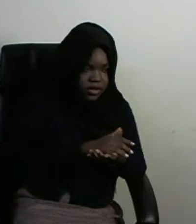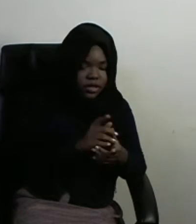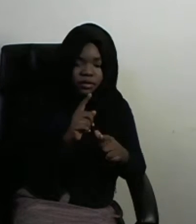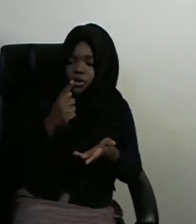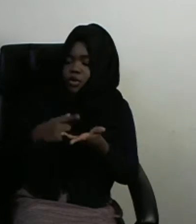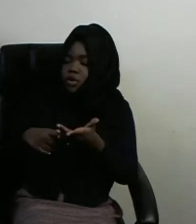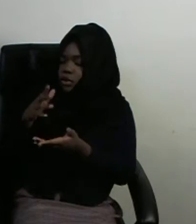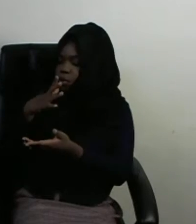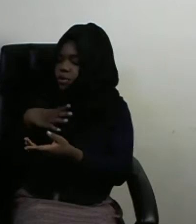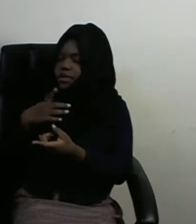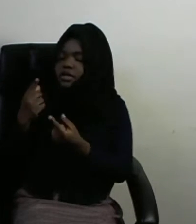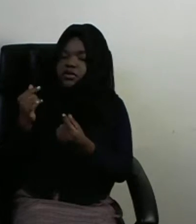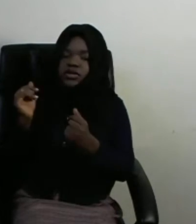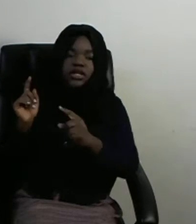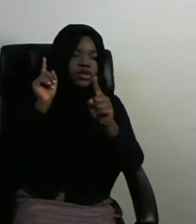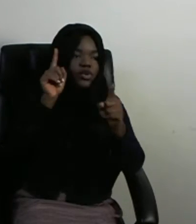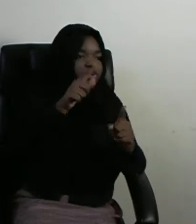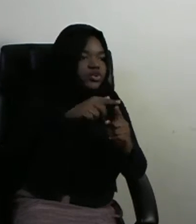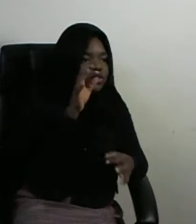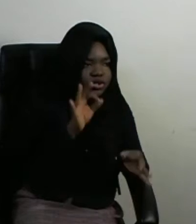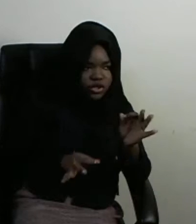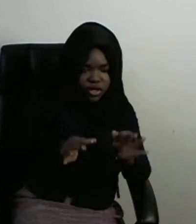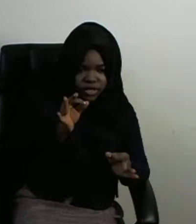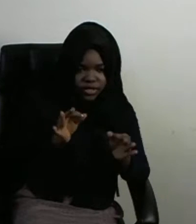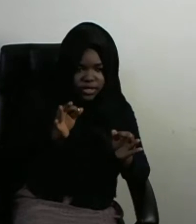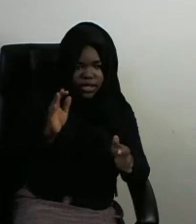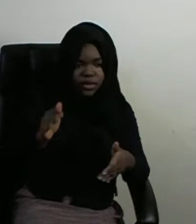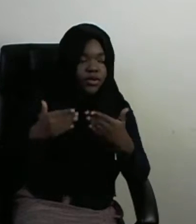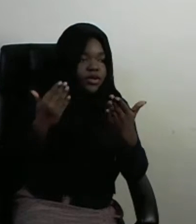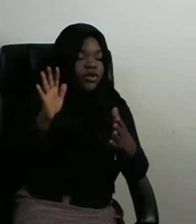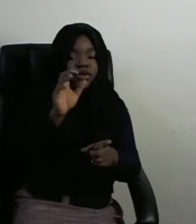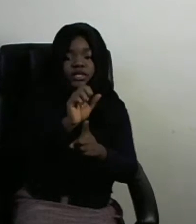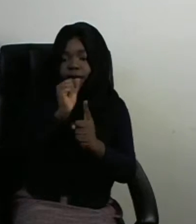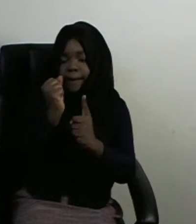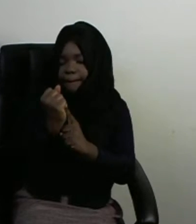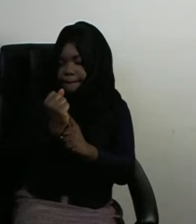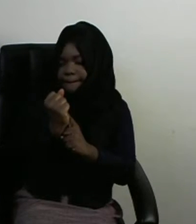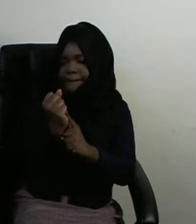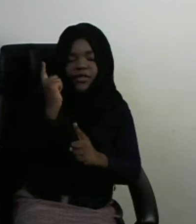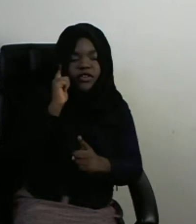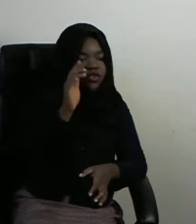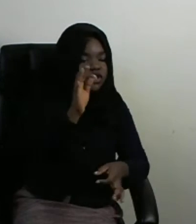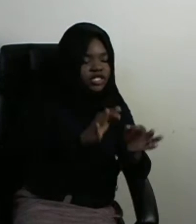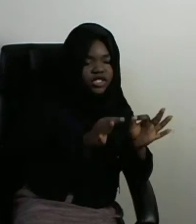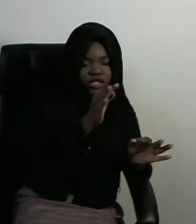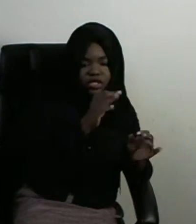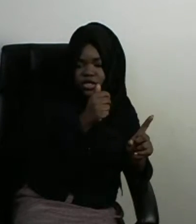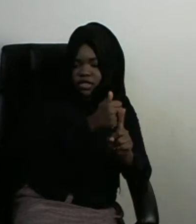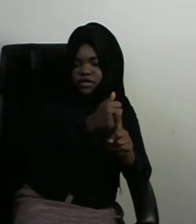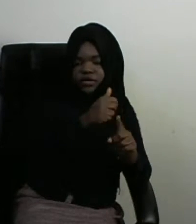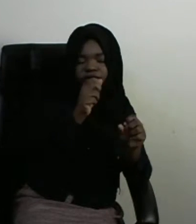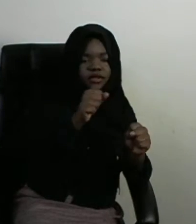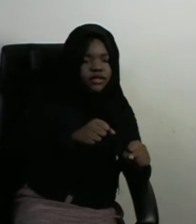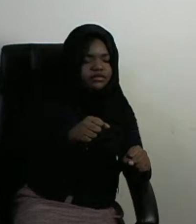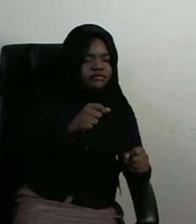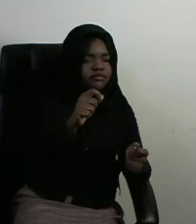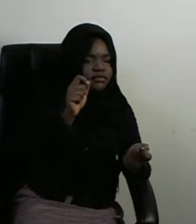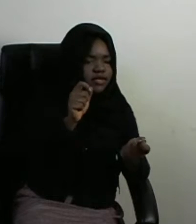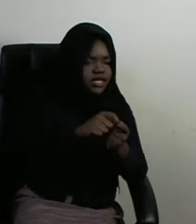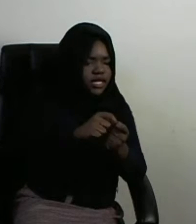do? She needs to go to a judge, present her case for the judge to exact